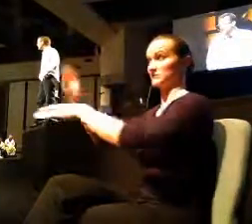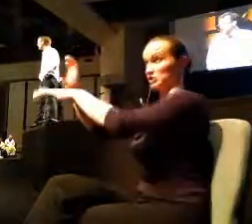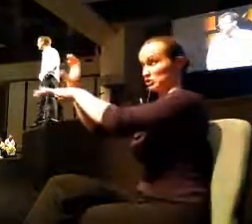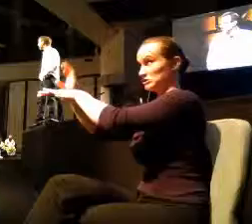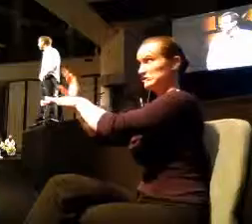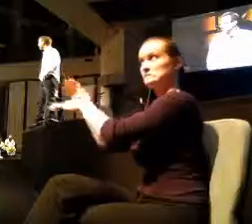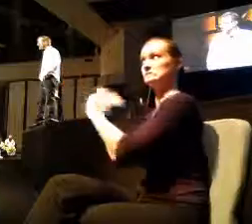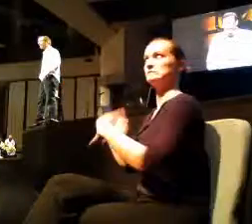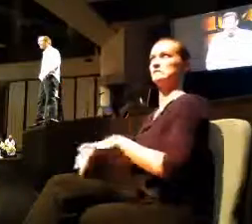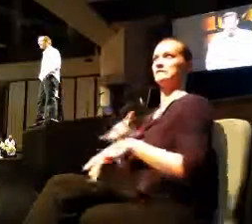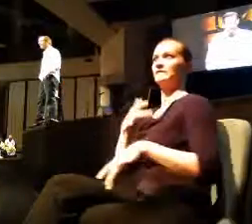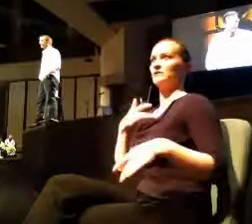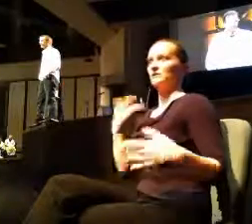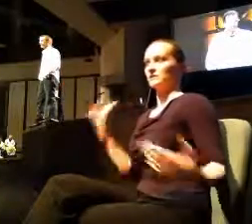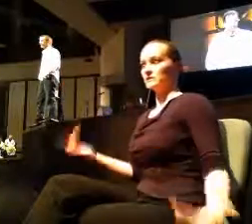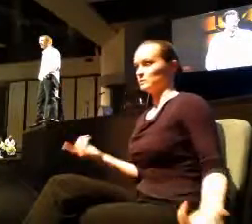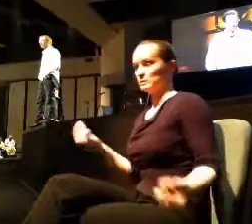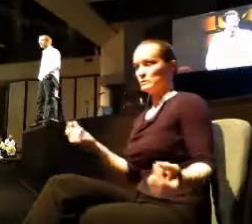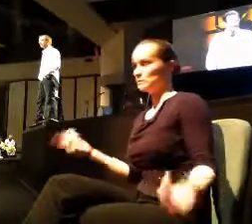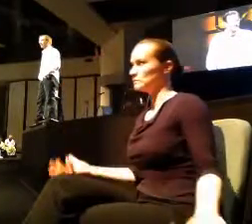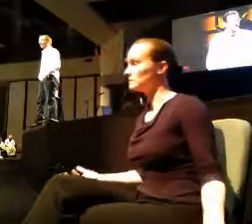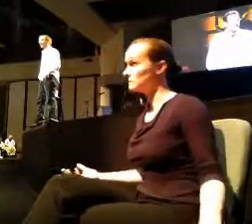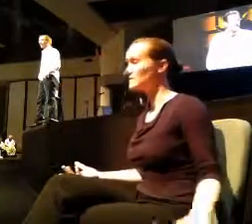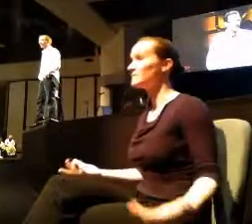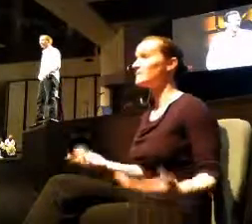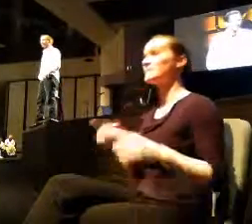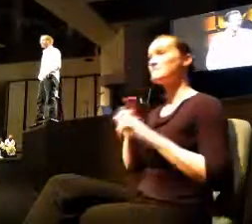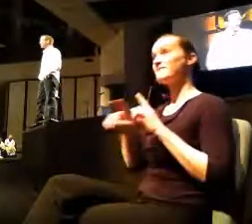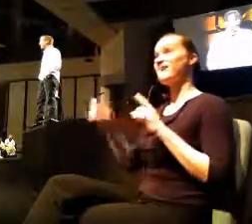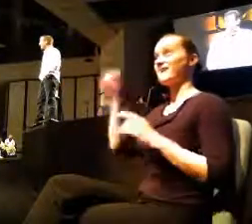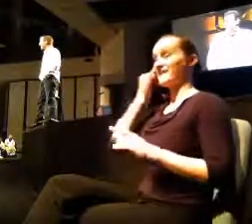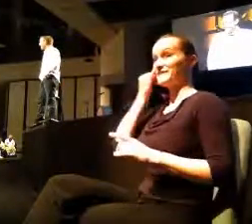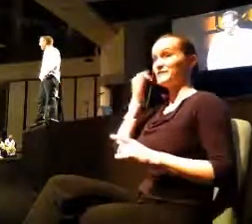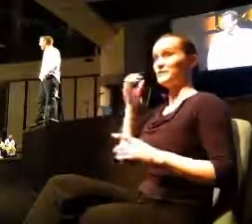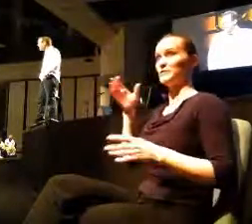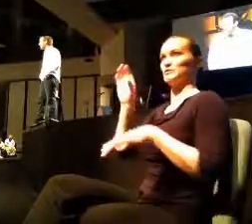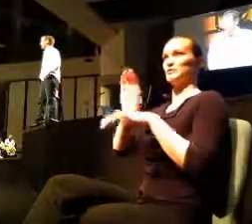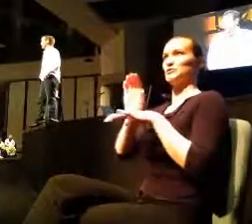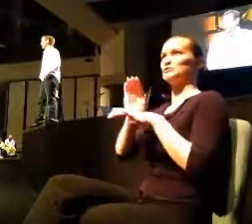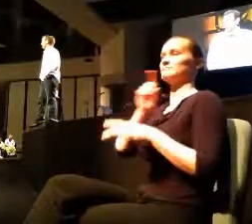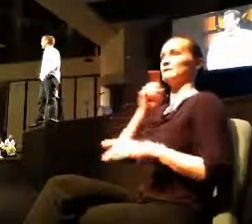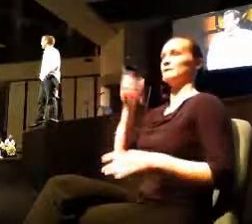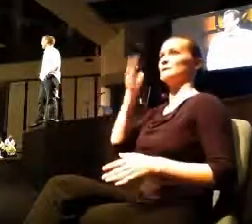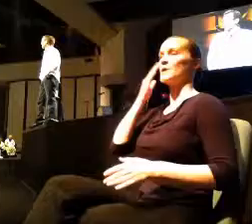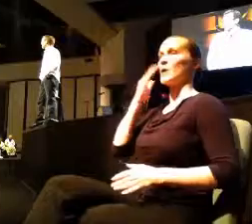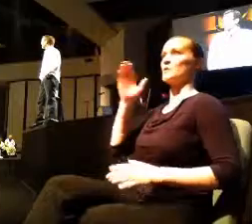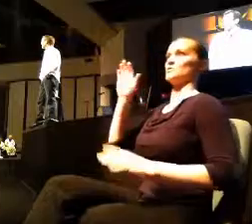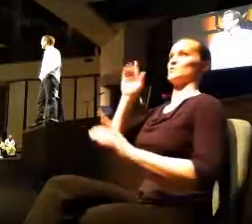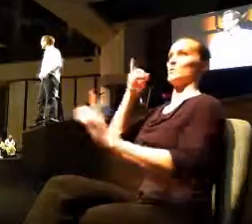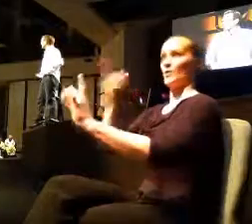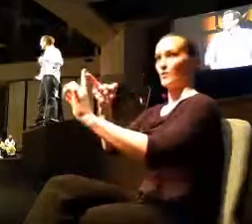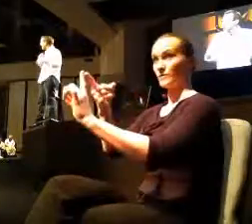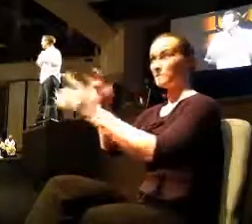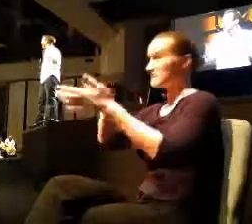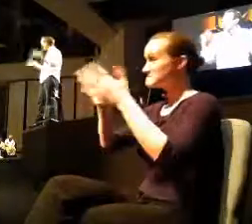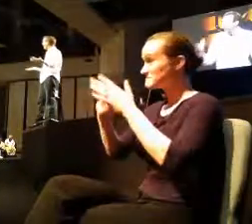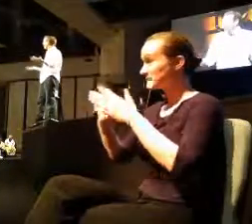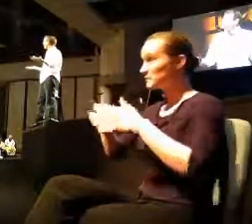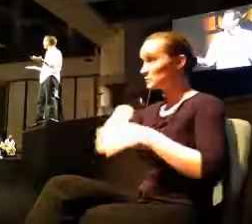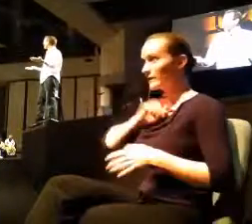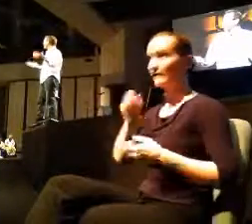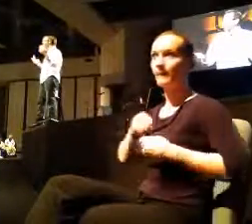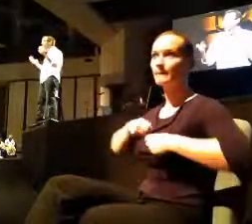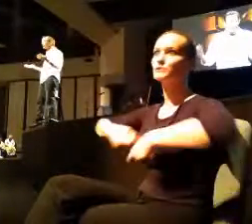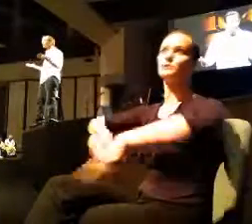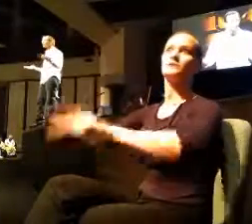movement, that's like good news. That's like, here's opportunity everywhere for us, because we